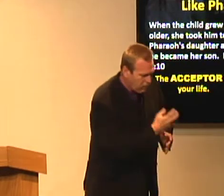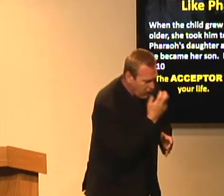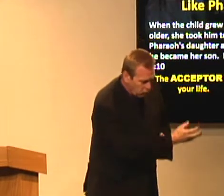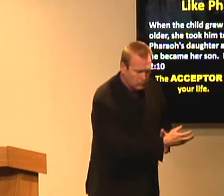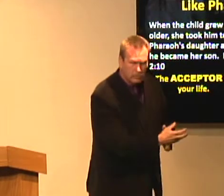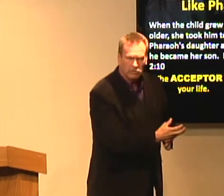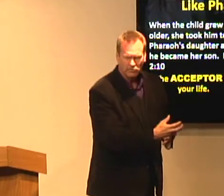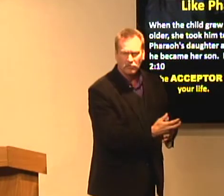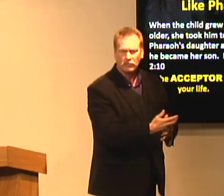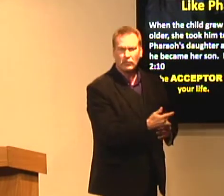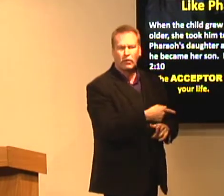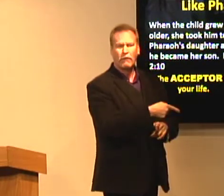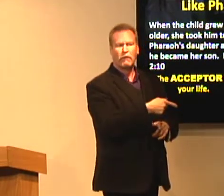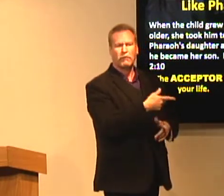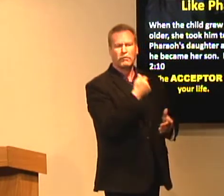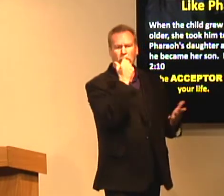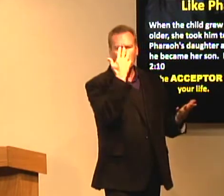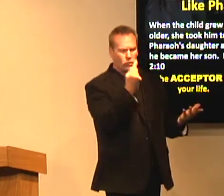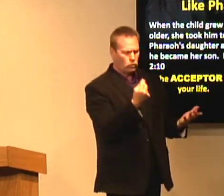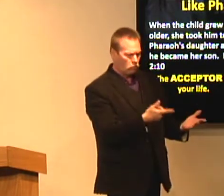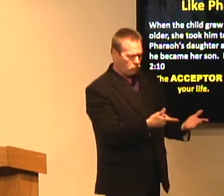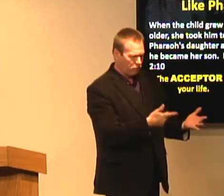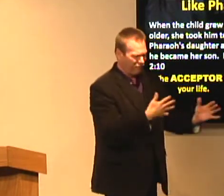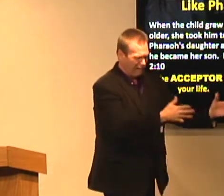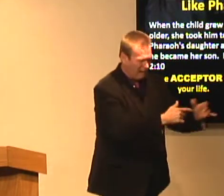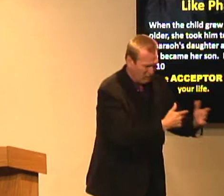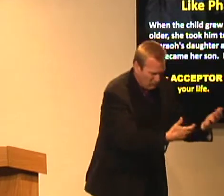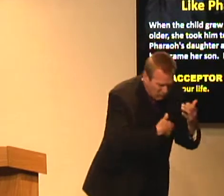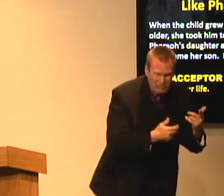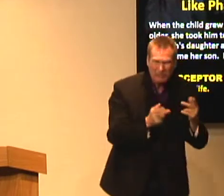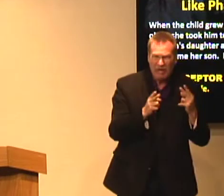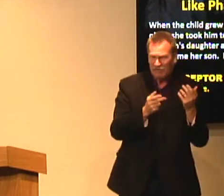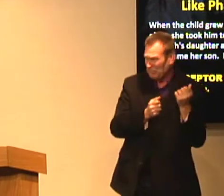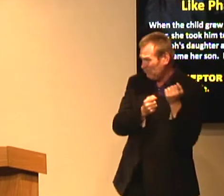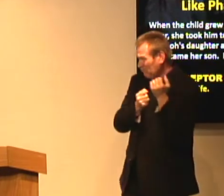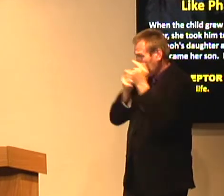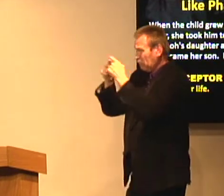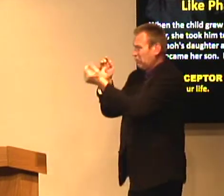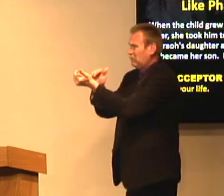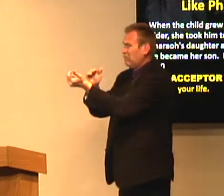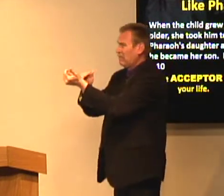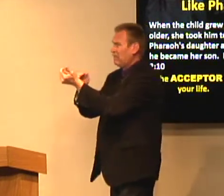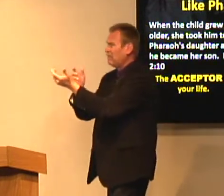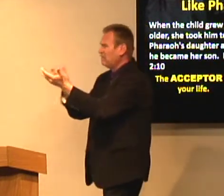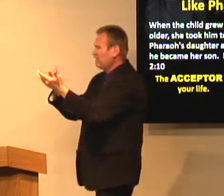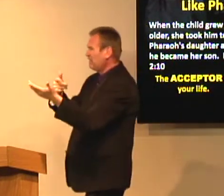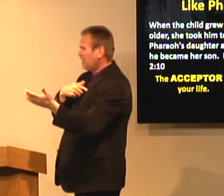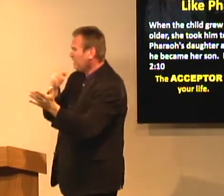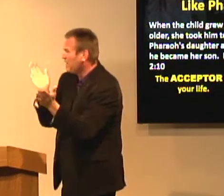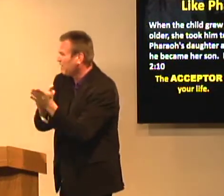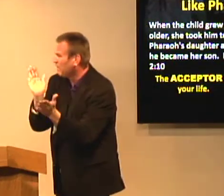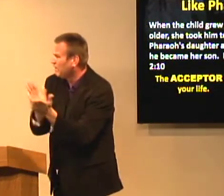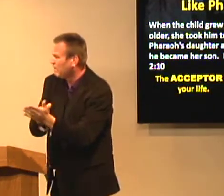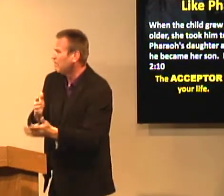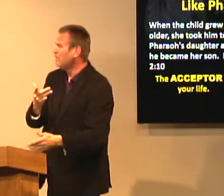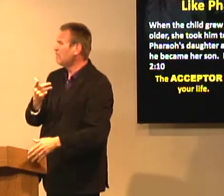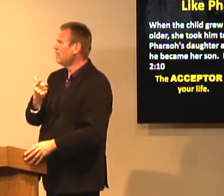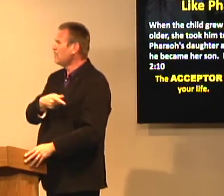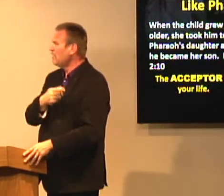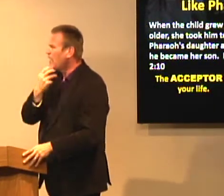and their child is not responding. And they're calling to the child, and they pick up the child, and they carry them off to the doctor, and the doctor does the